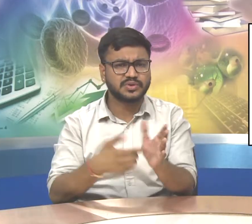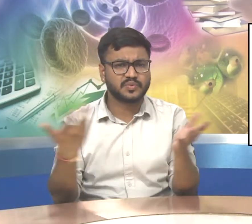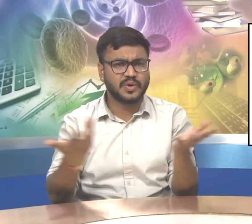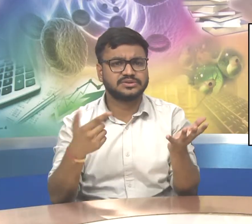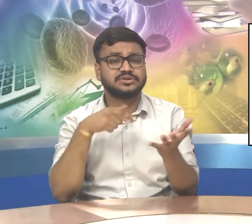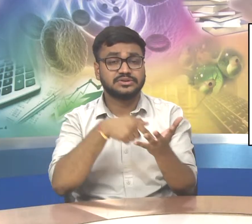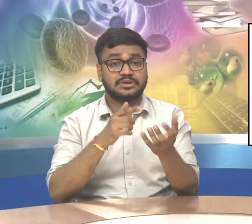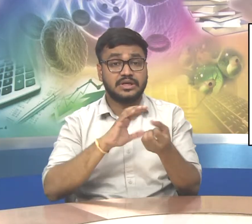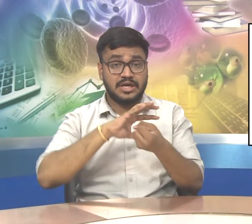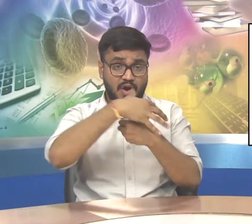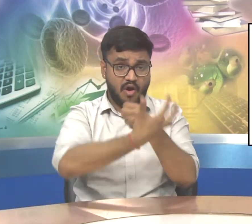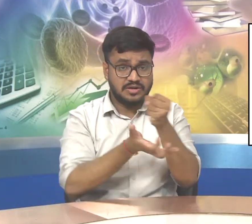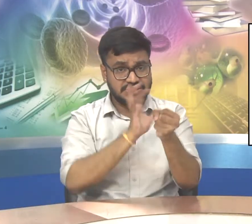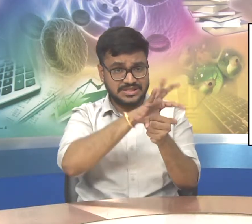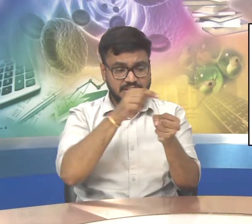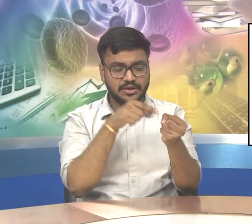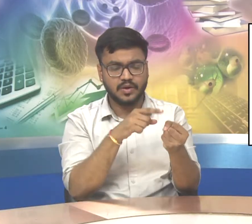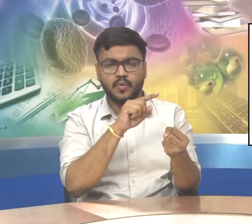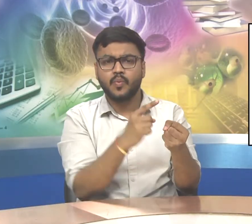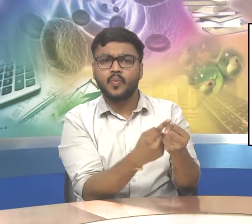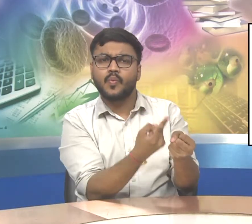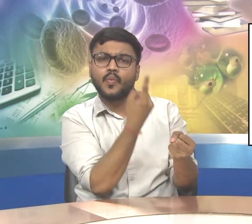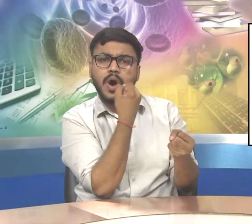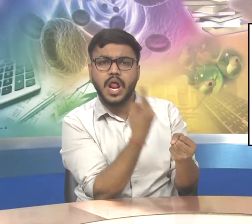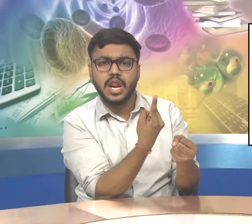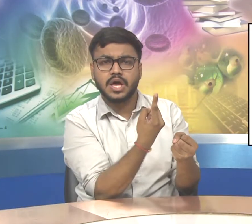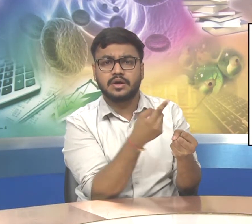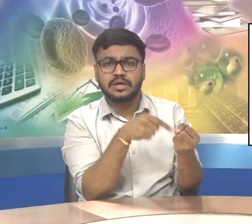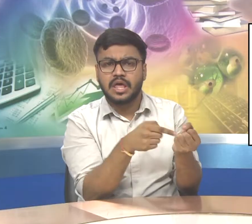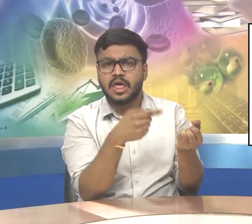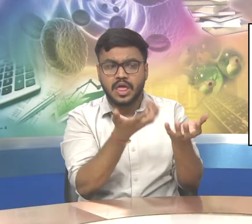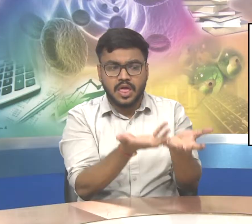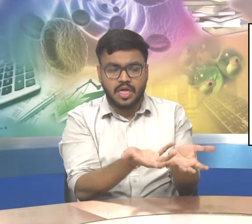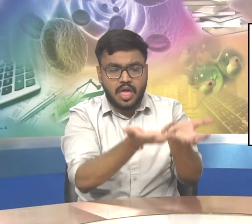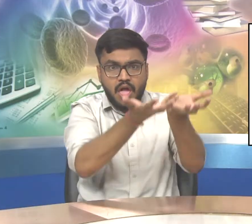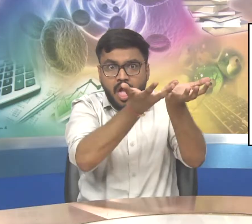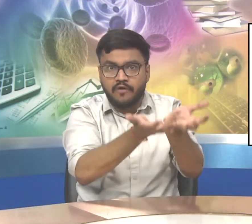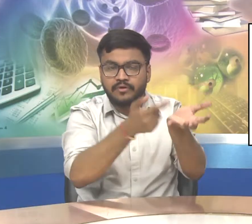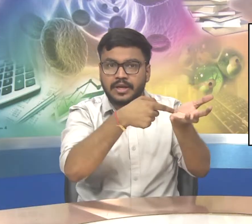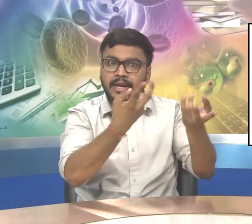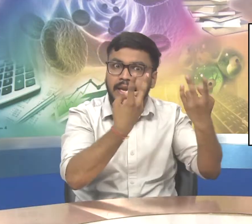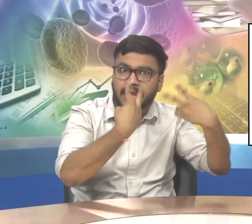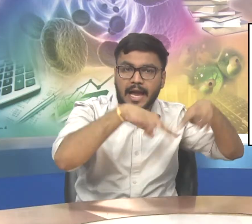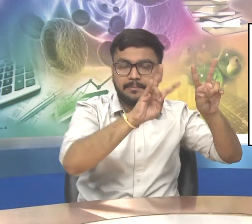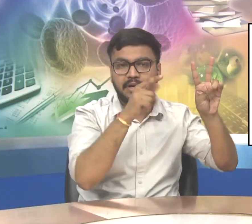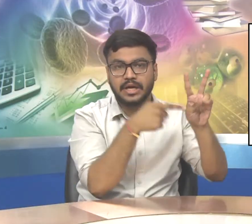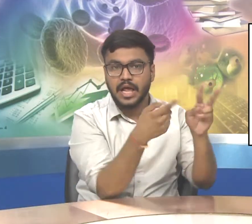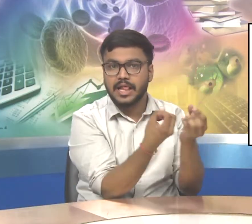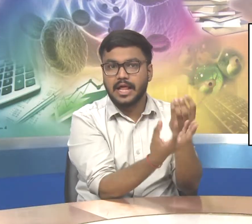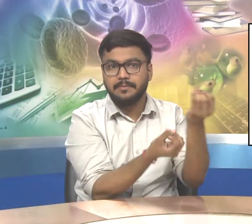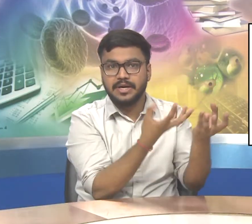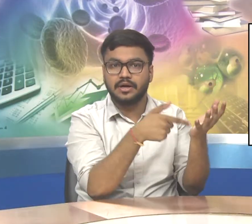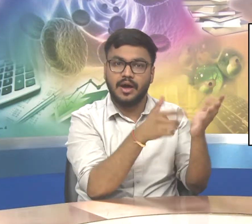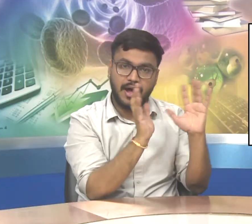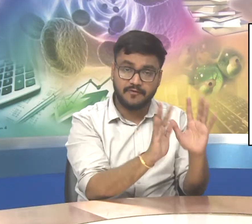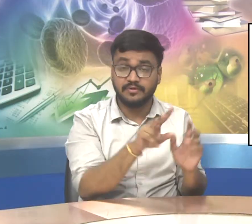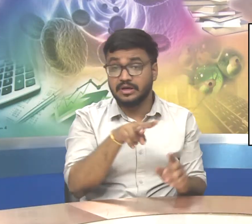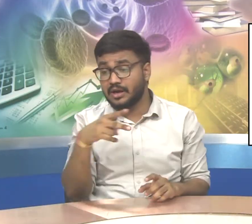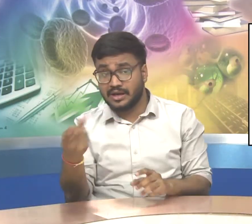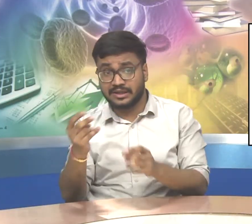This shows that one oxygen atom is much heavier than one hydrogen atom.